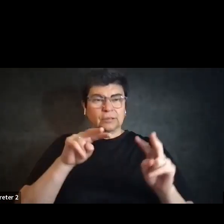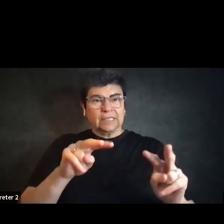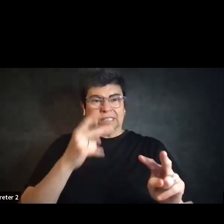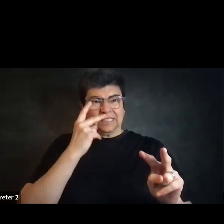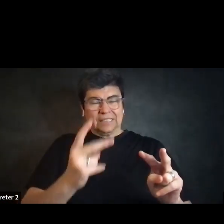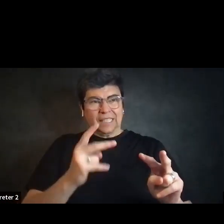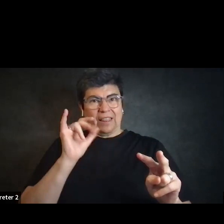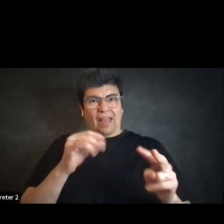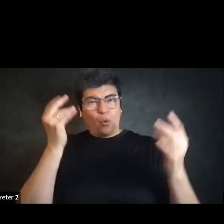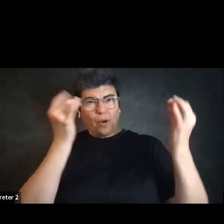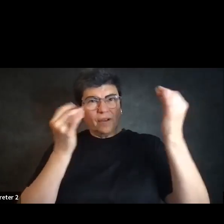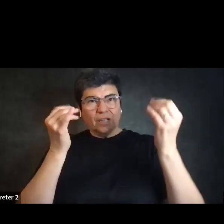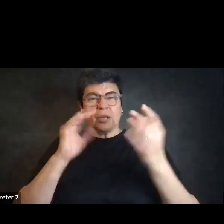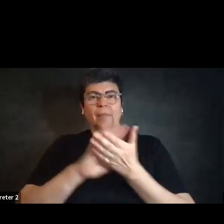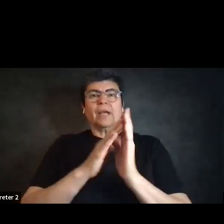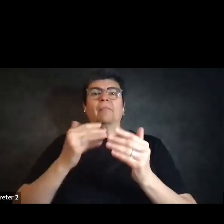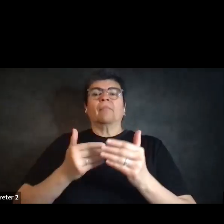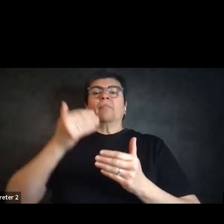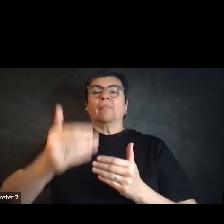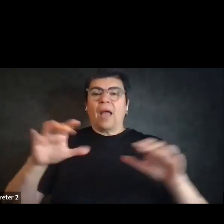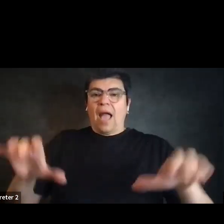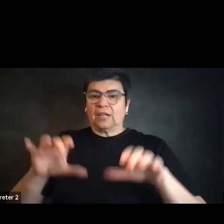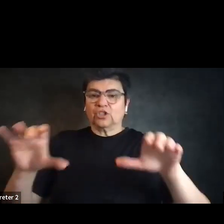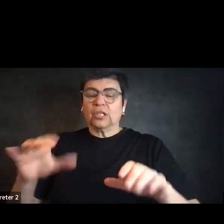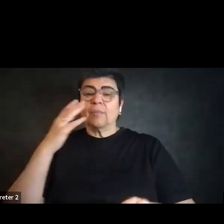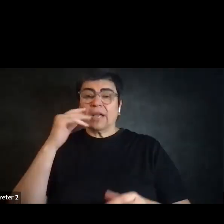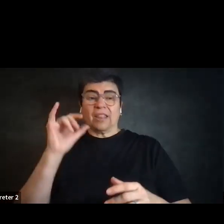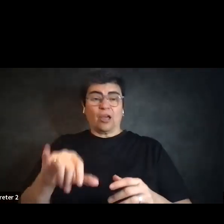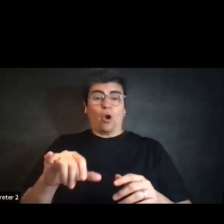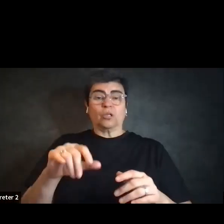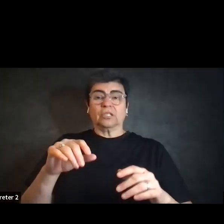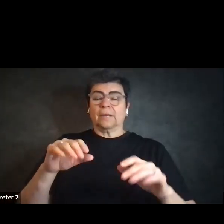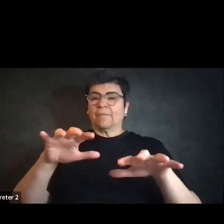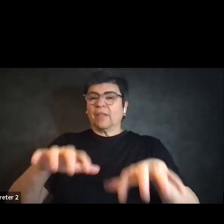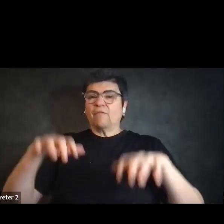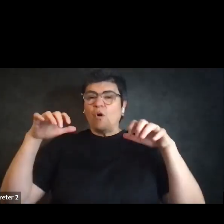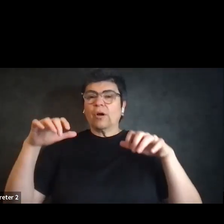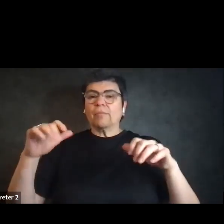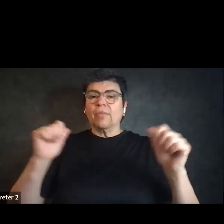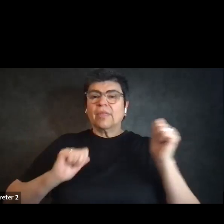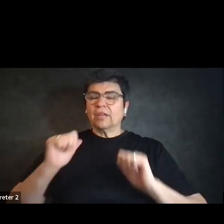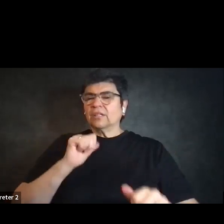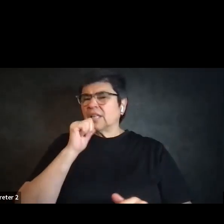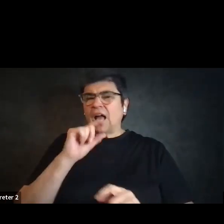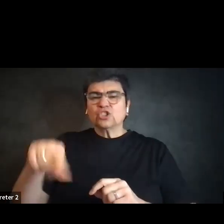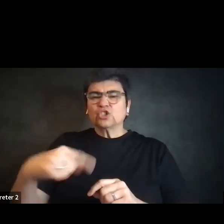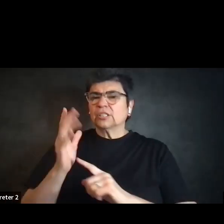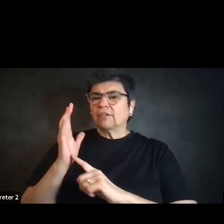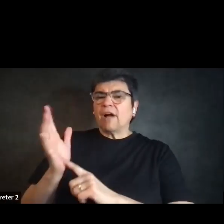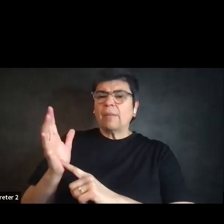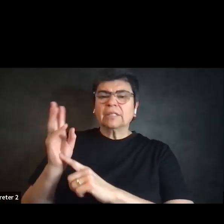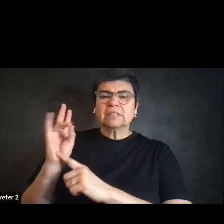reflection into the realm of action. Because these forum theaters are not 5 to 6 minutes of scripted